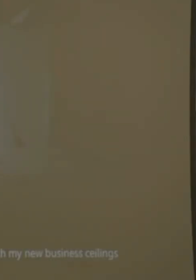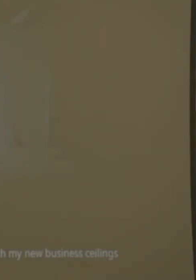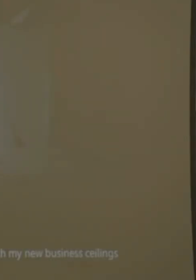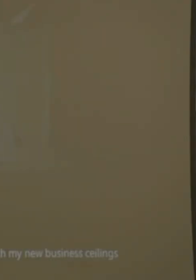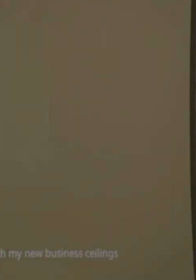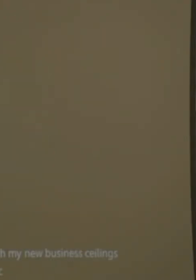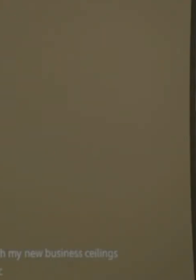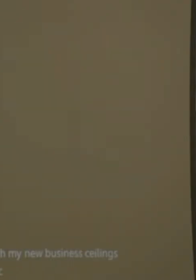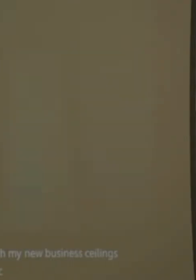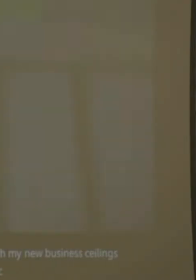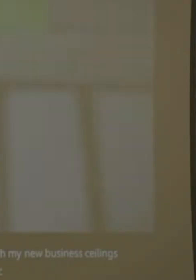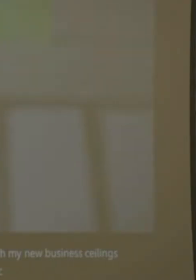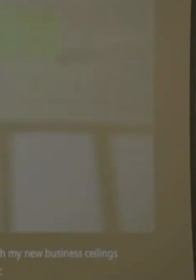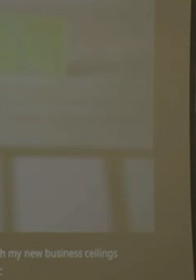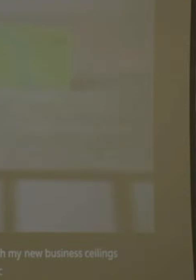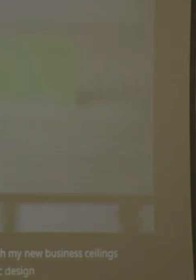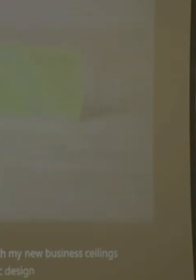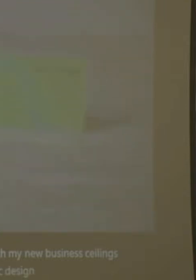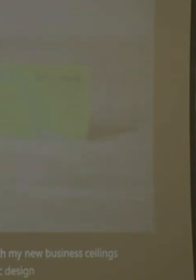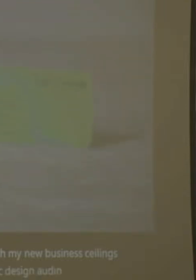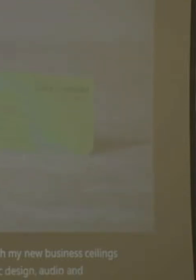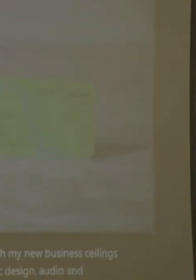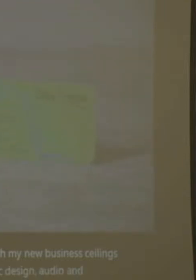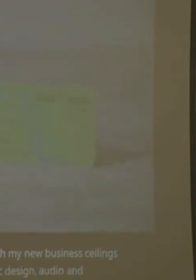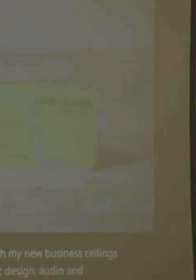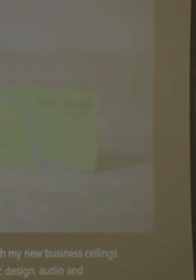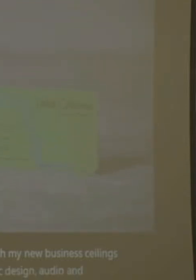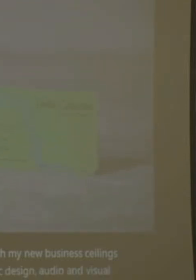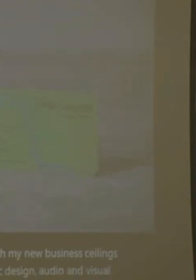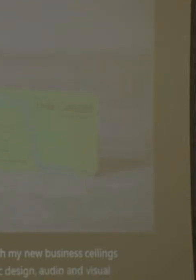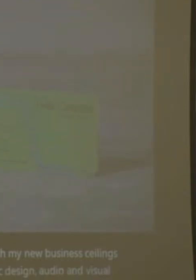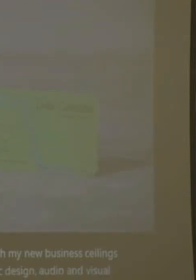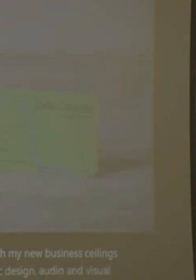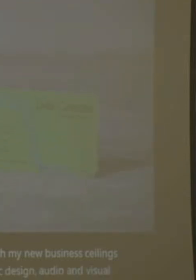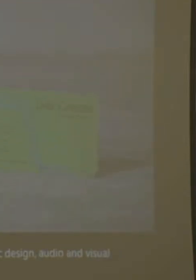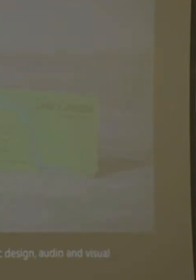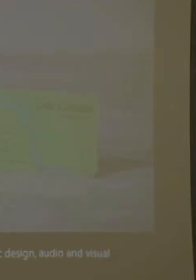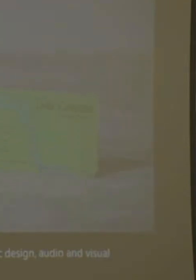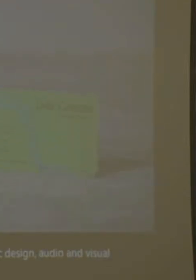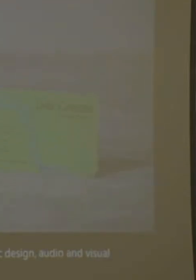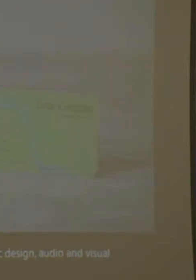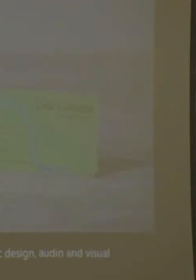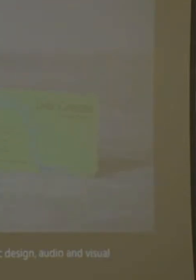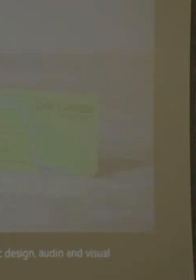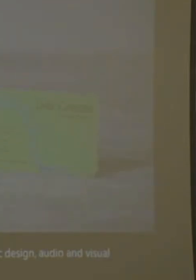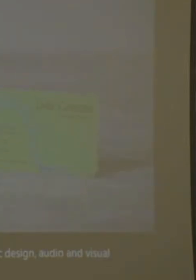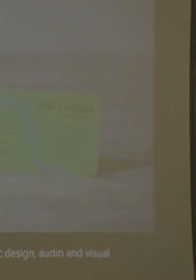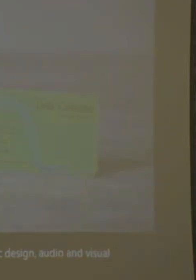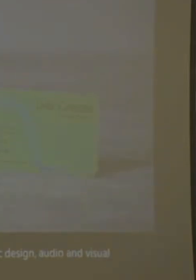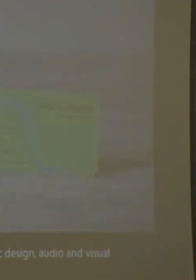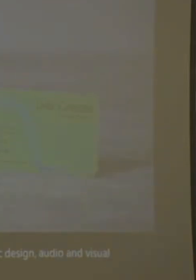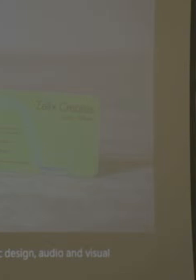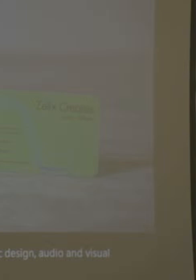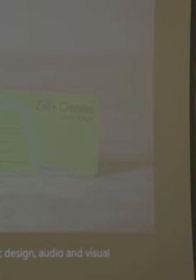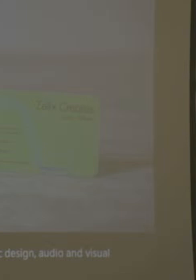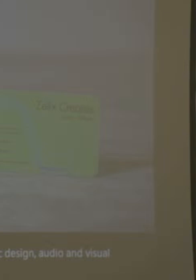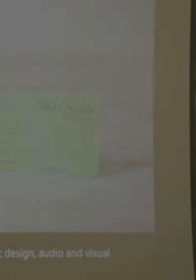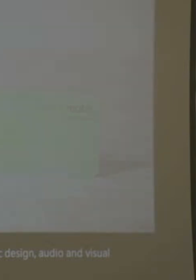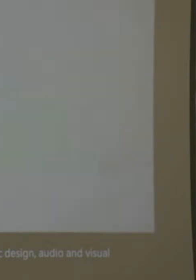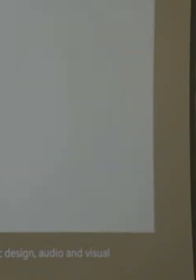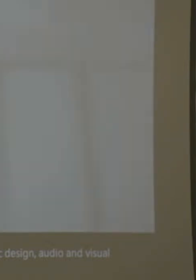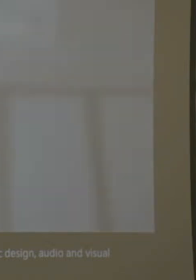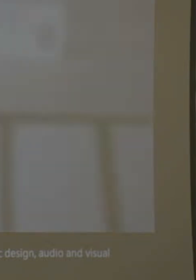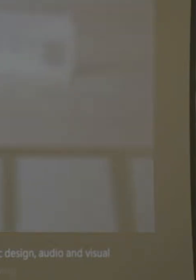design, audio and visual, and DJ and producing categories. I feel that having